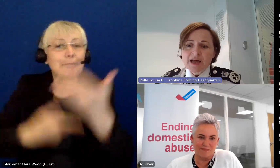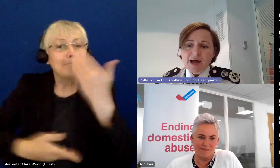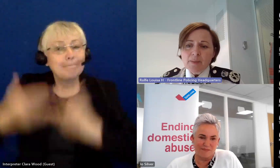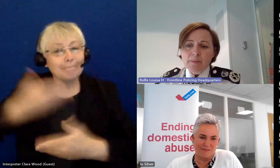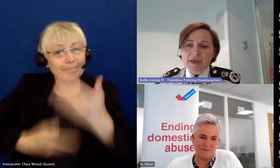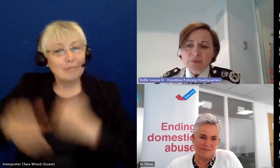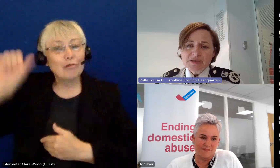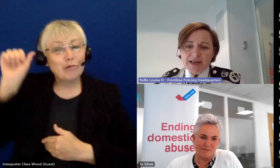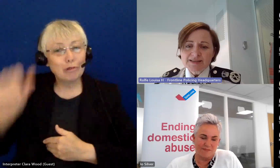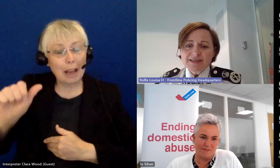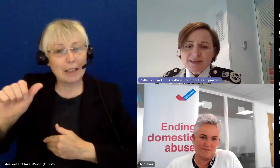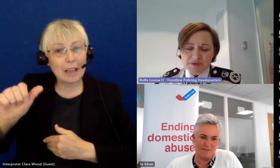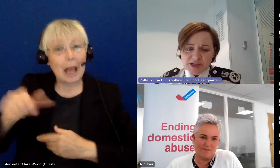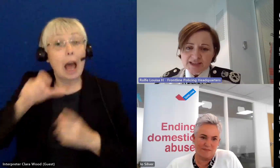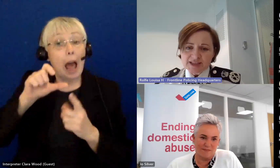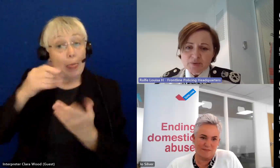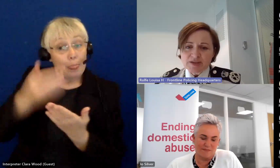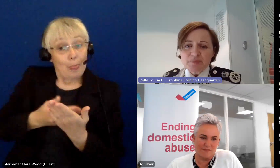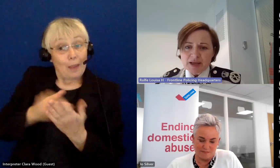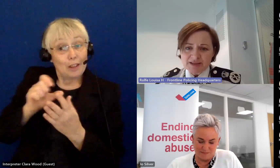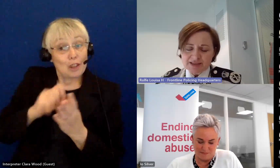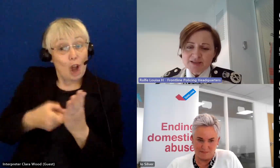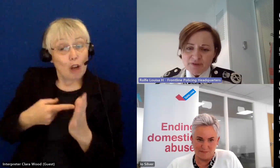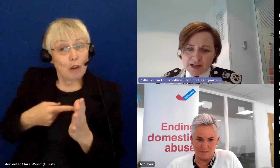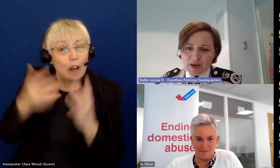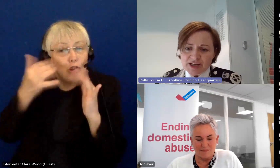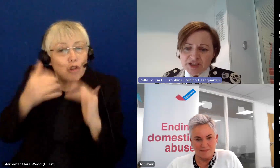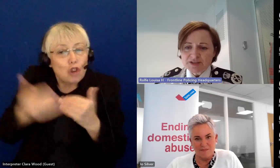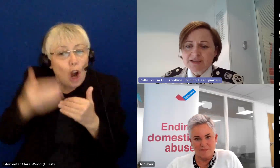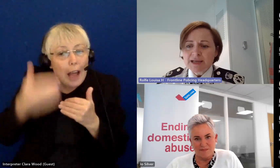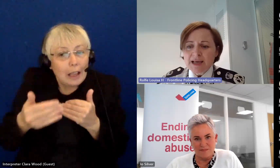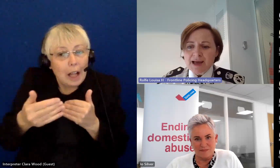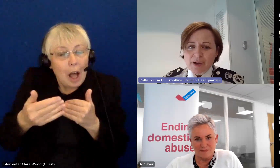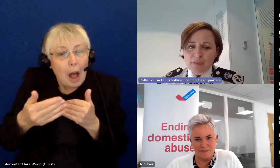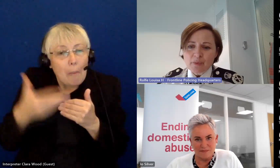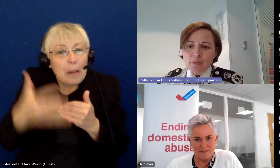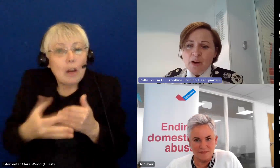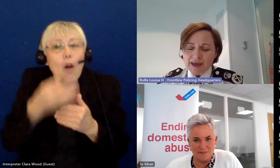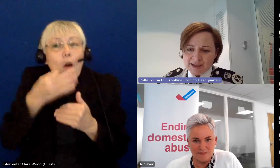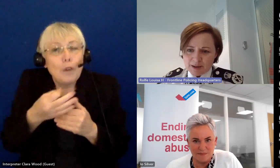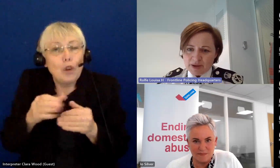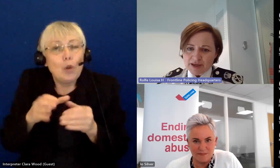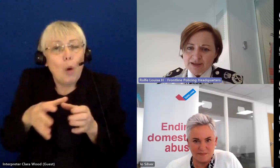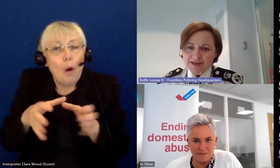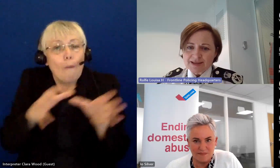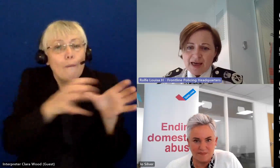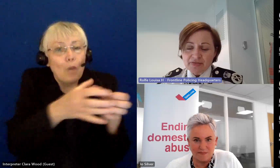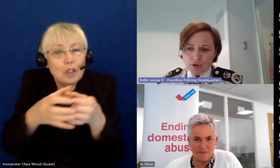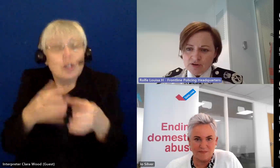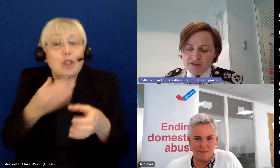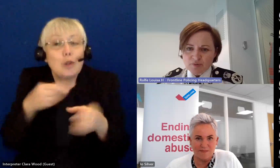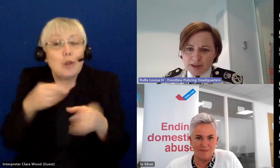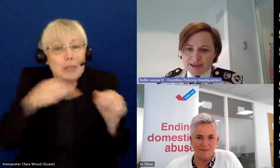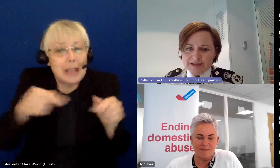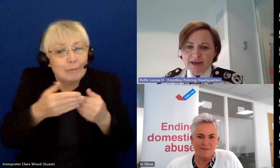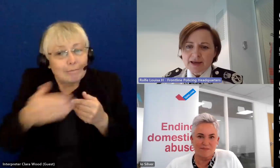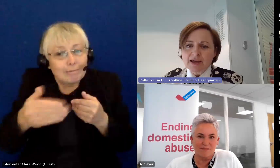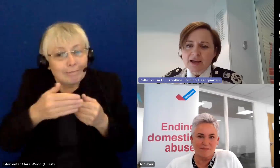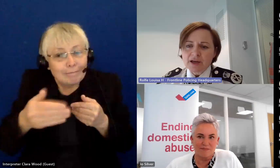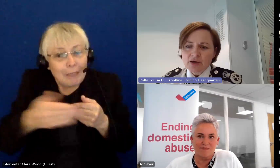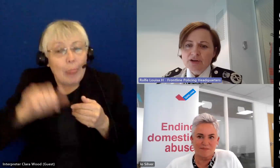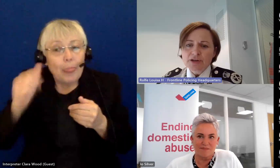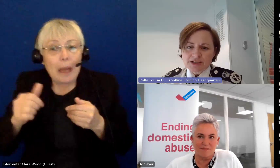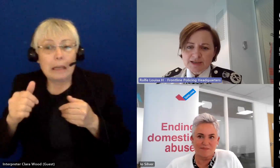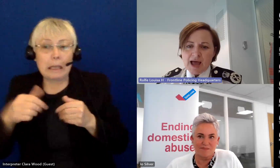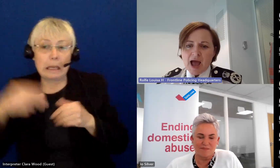forces. It was then subject to independent evaluation by academics and the College of